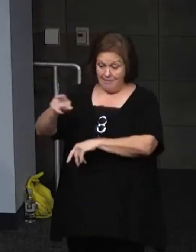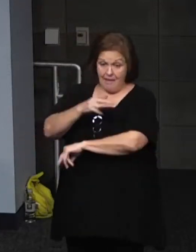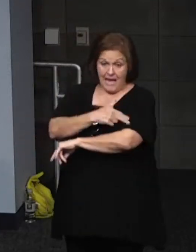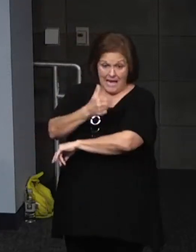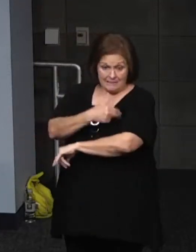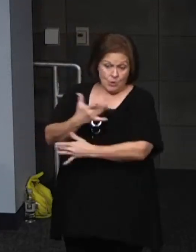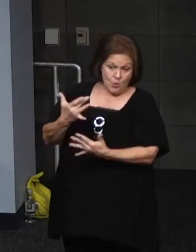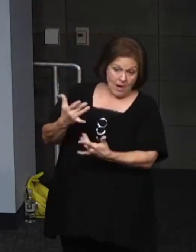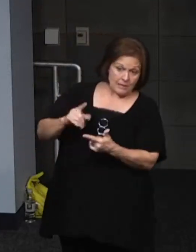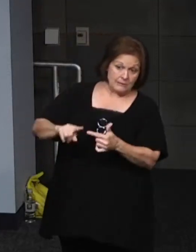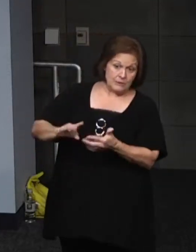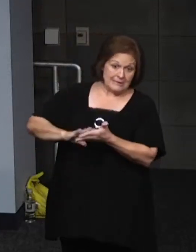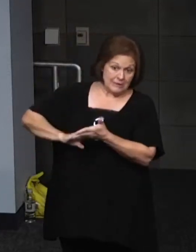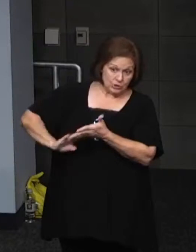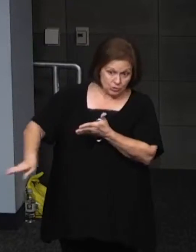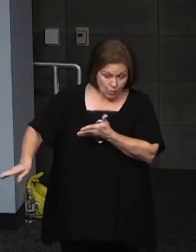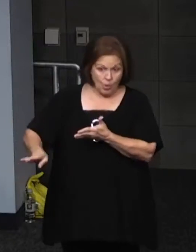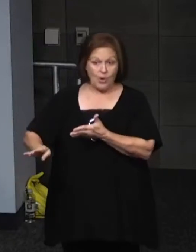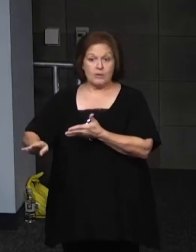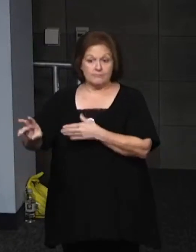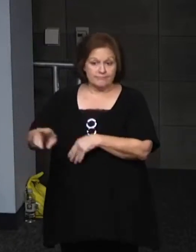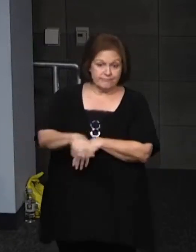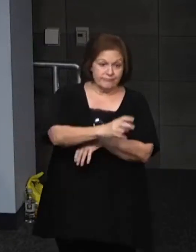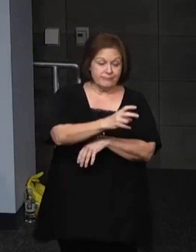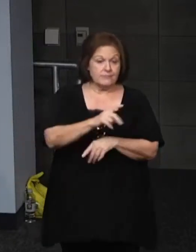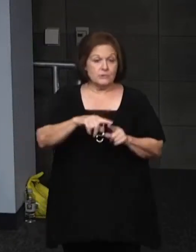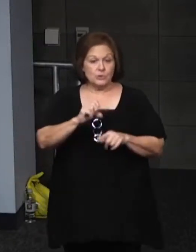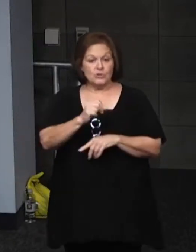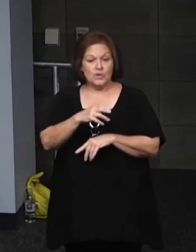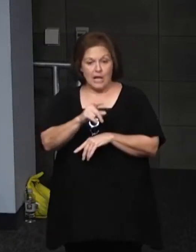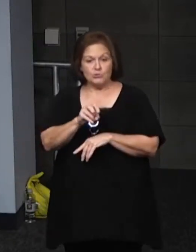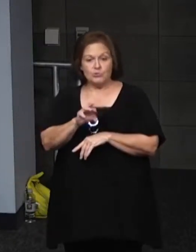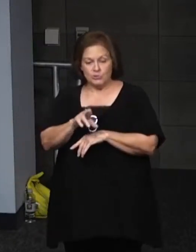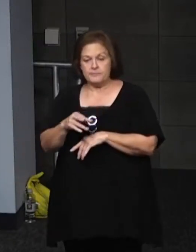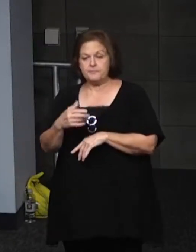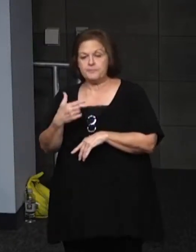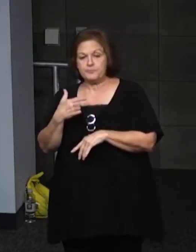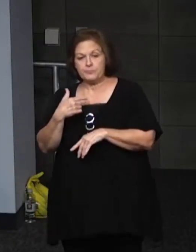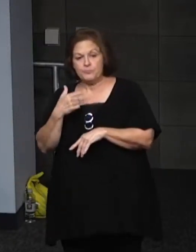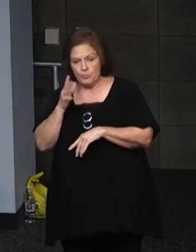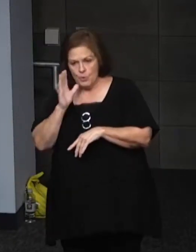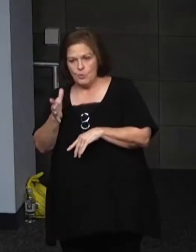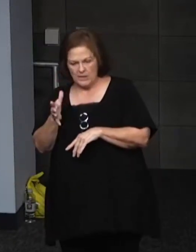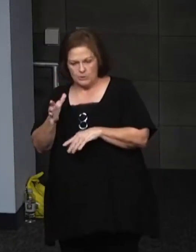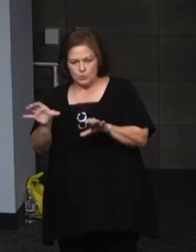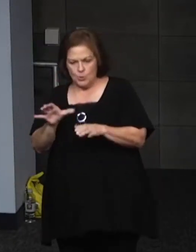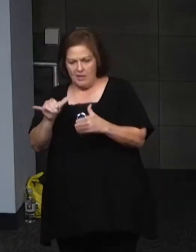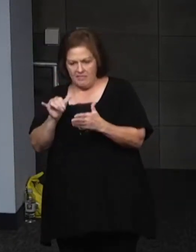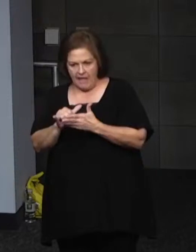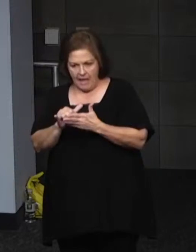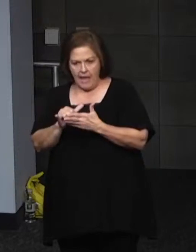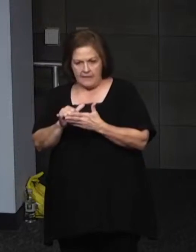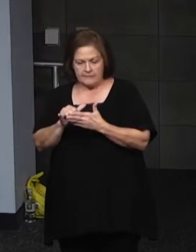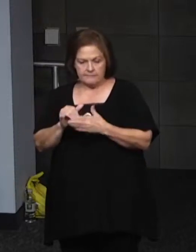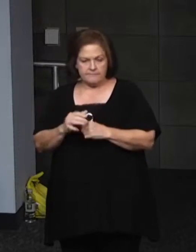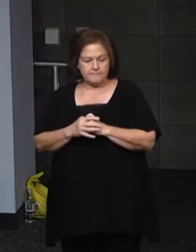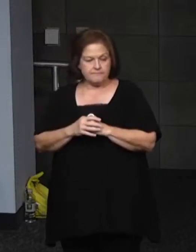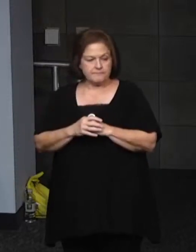be discharged into shelters. And so we will start moving those people again once everyone is out of their homes.